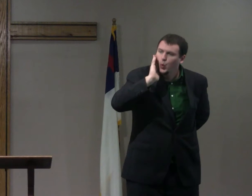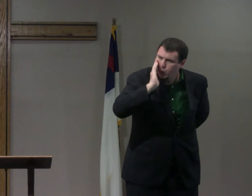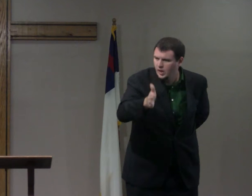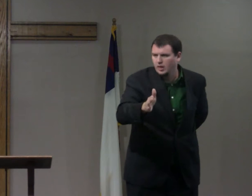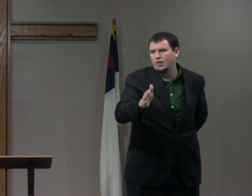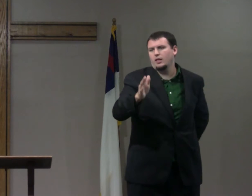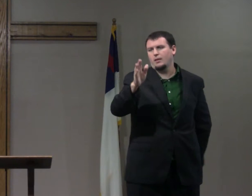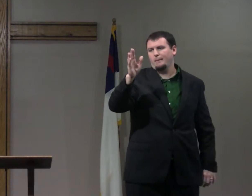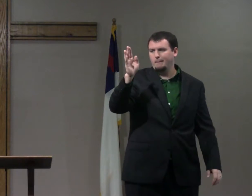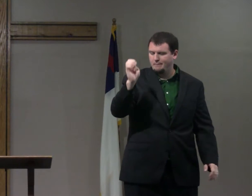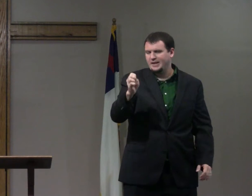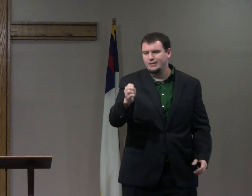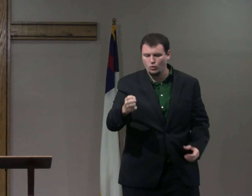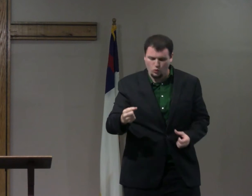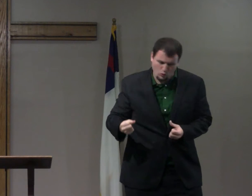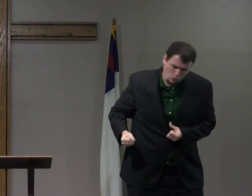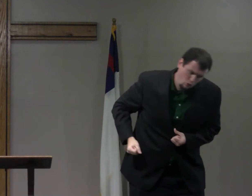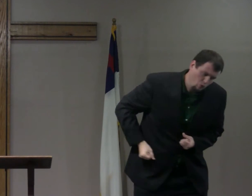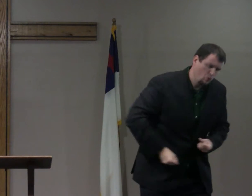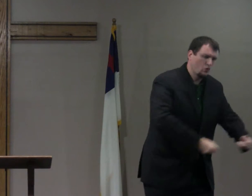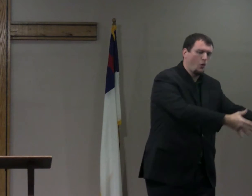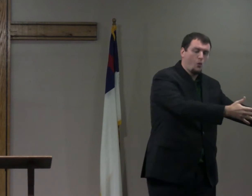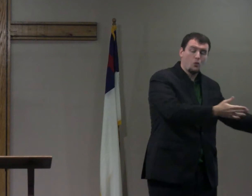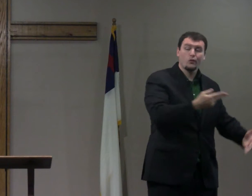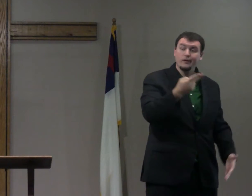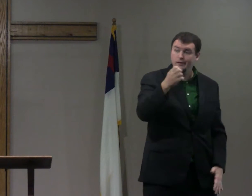God, will be cast